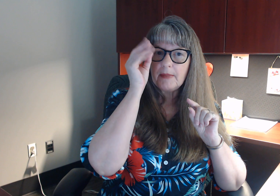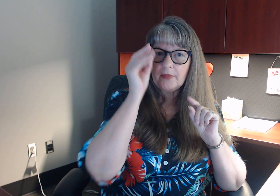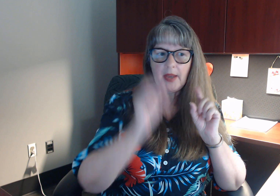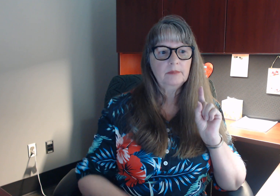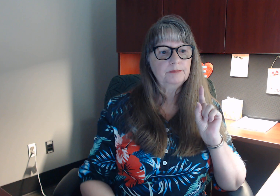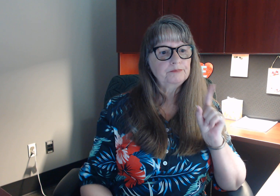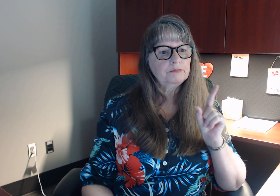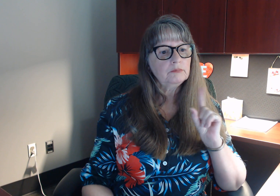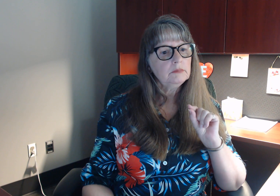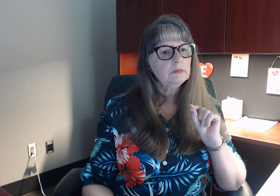that.